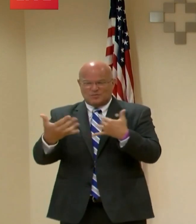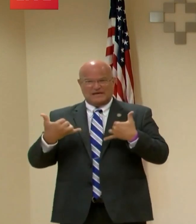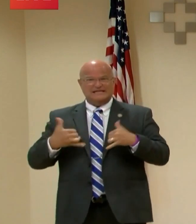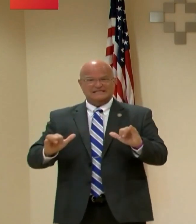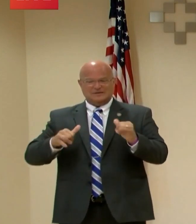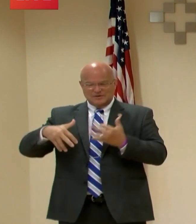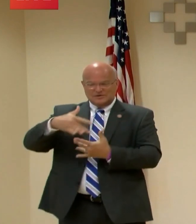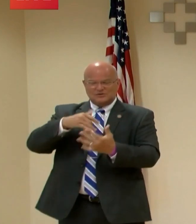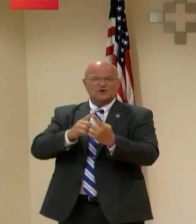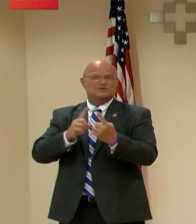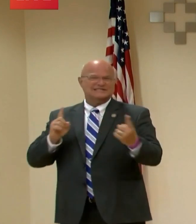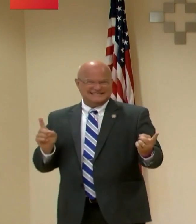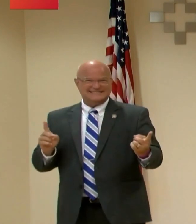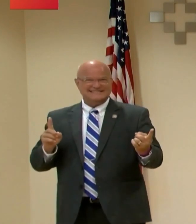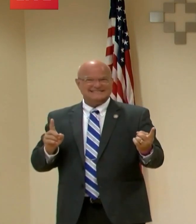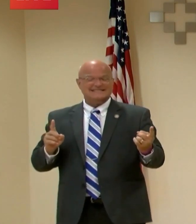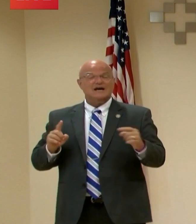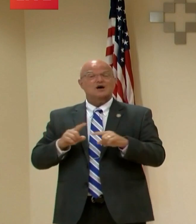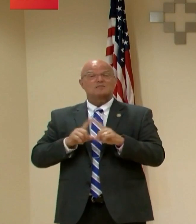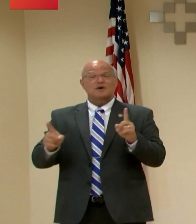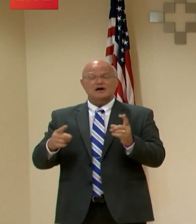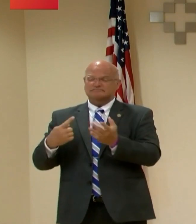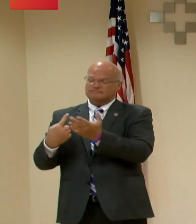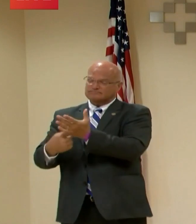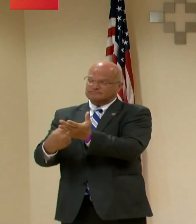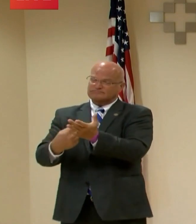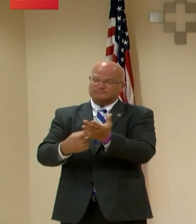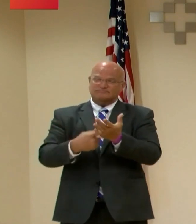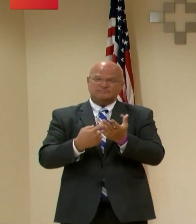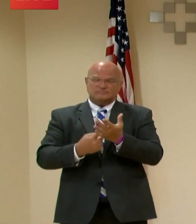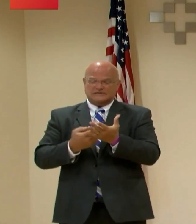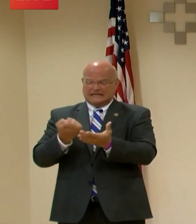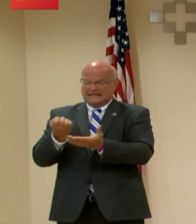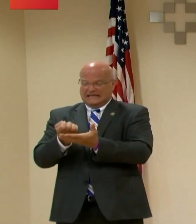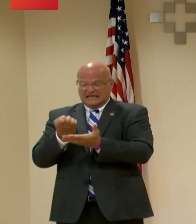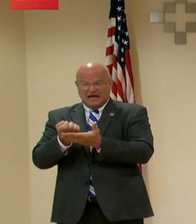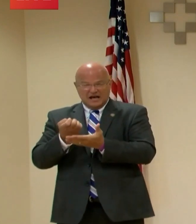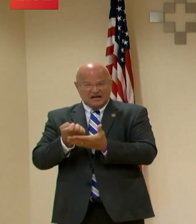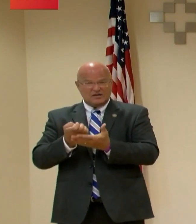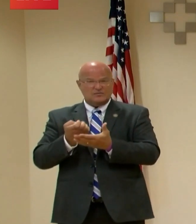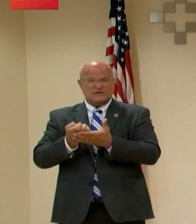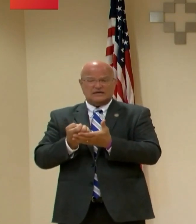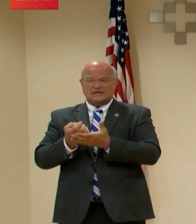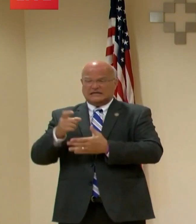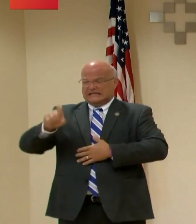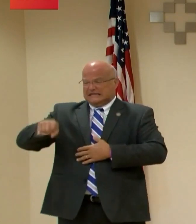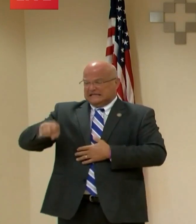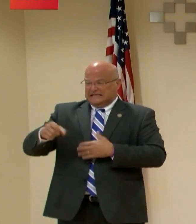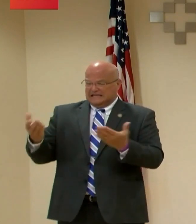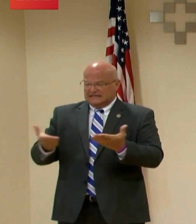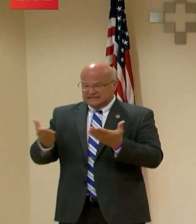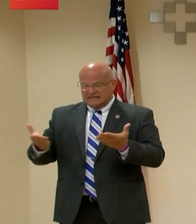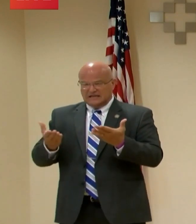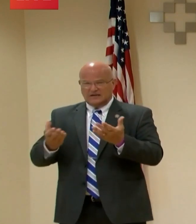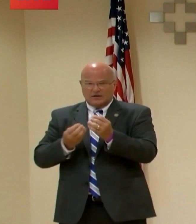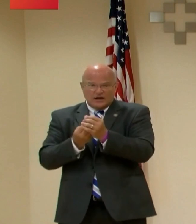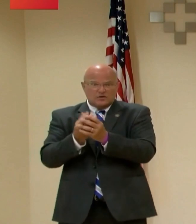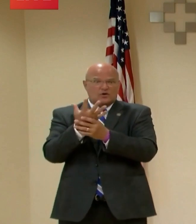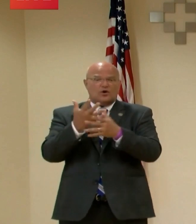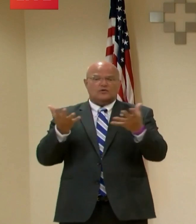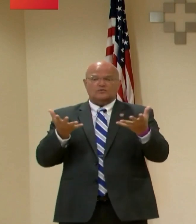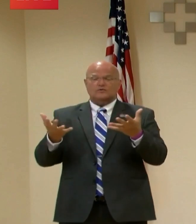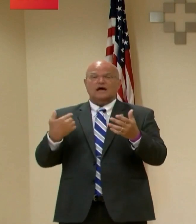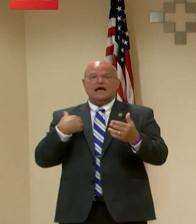be socially distanced. But we talked about the economy and what is needed here and how we're growing. But we also had